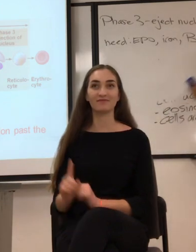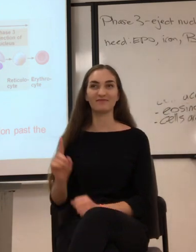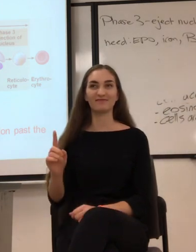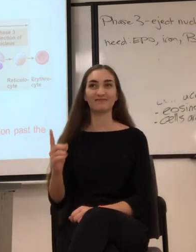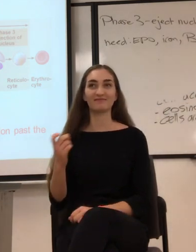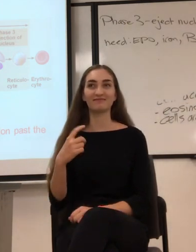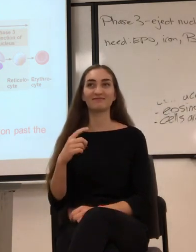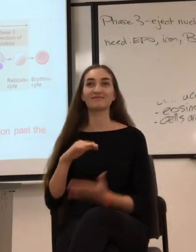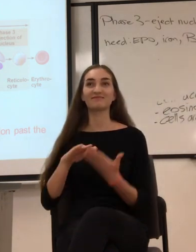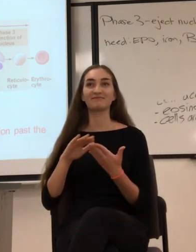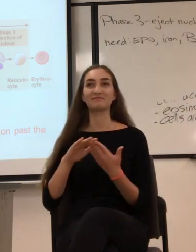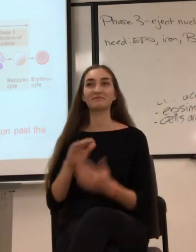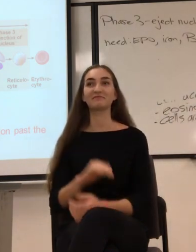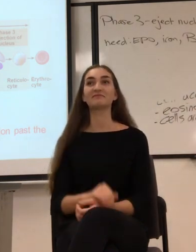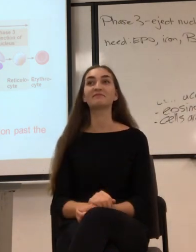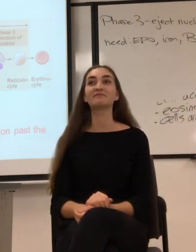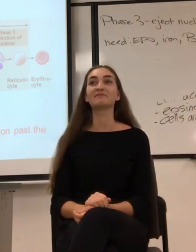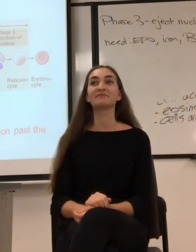Yes.